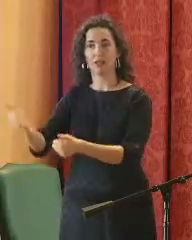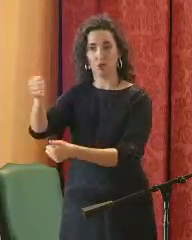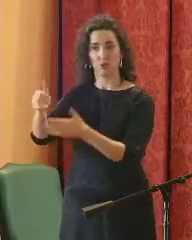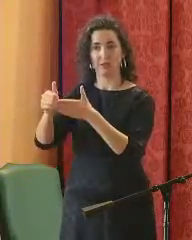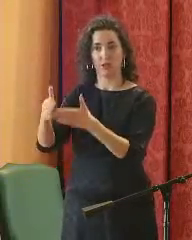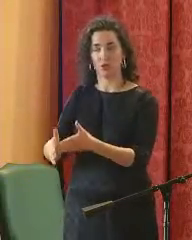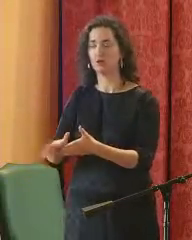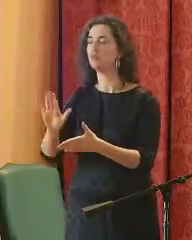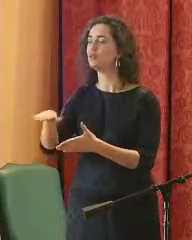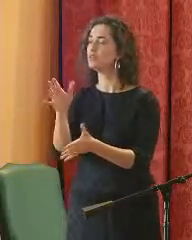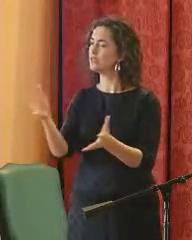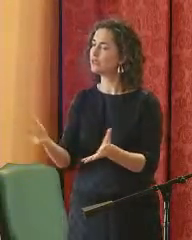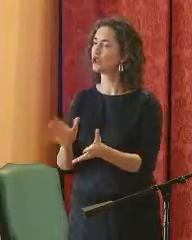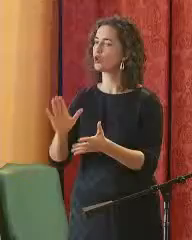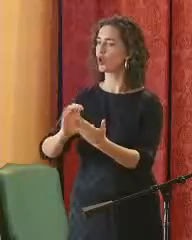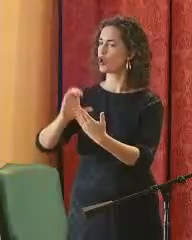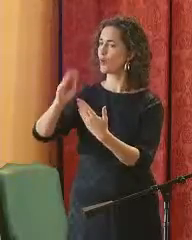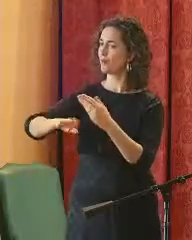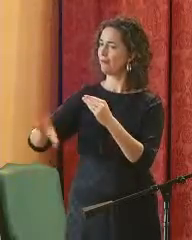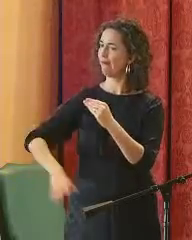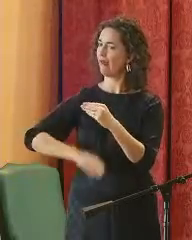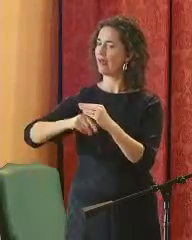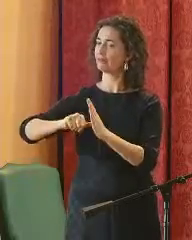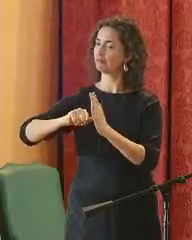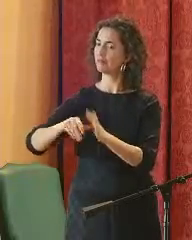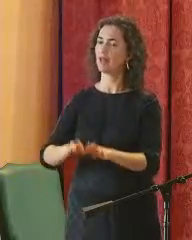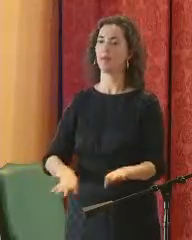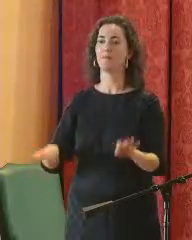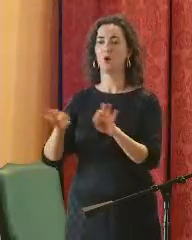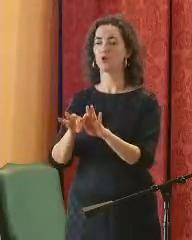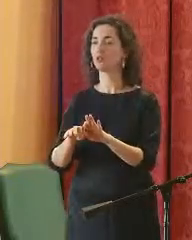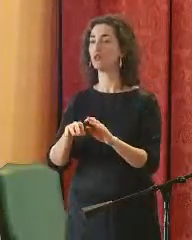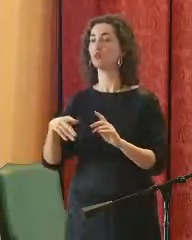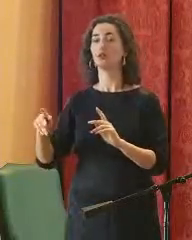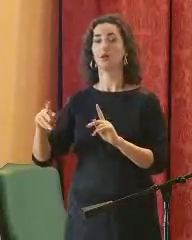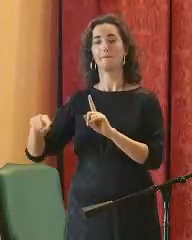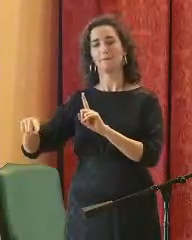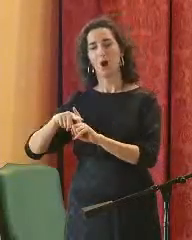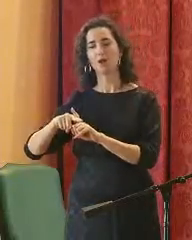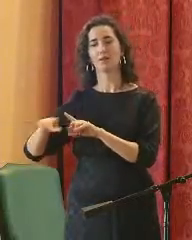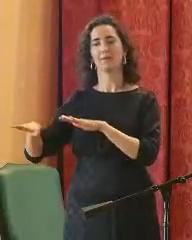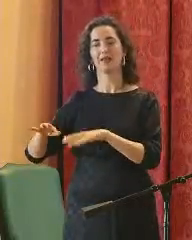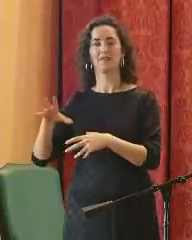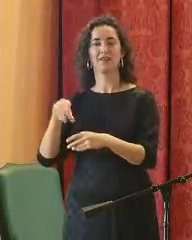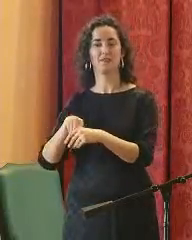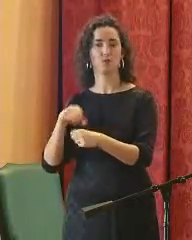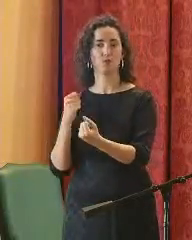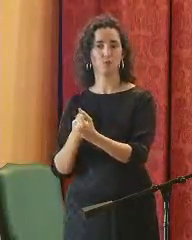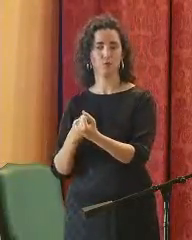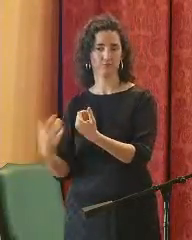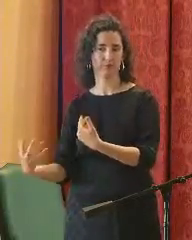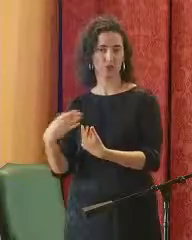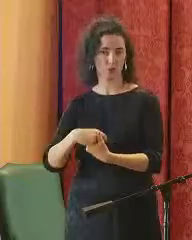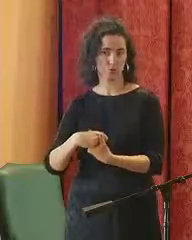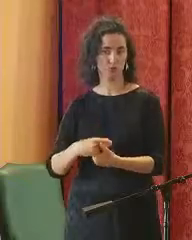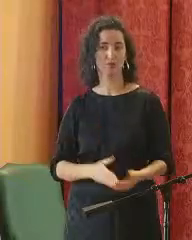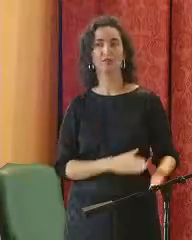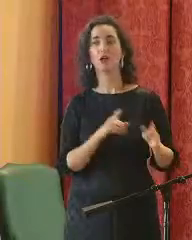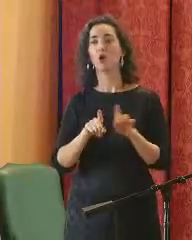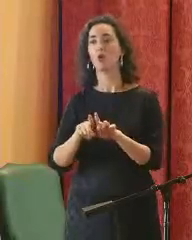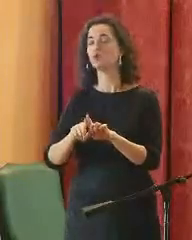their curriculum, stressing the importance of including positive behavior intervention and supports, as well as